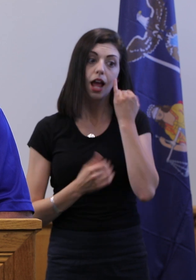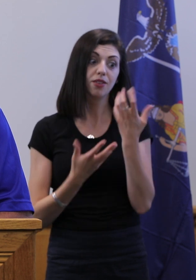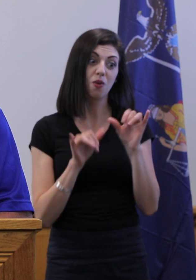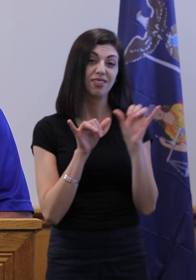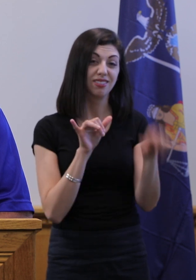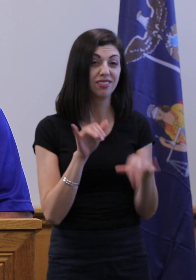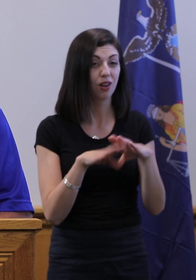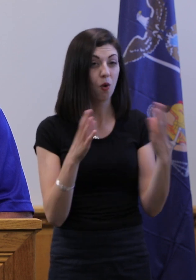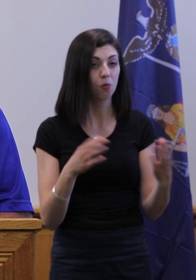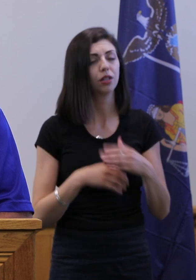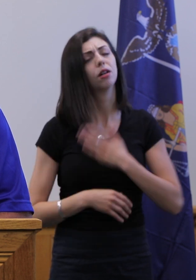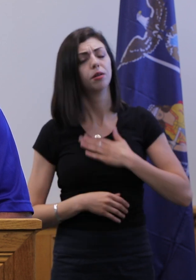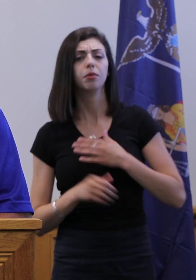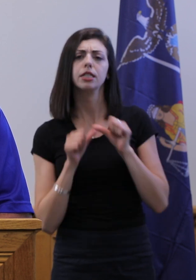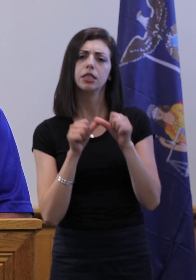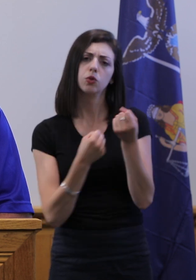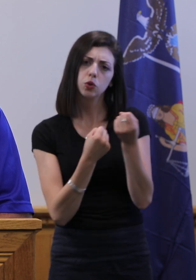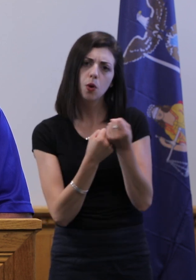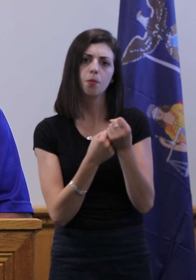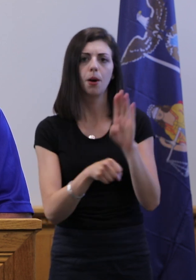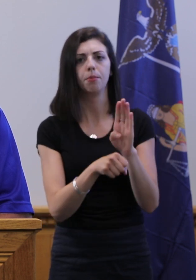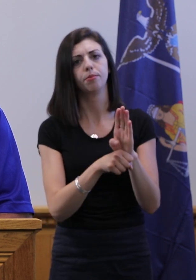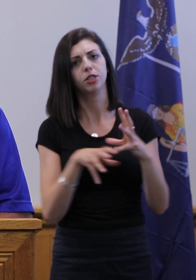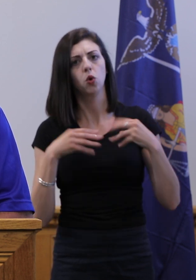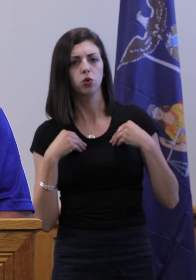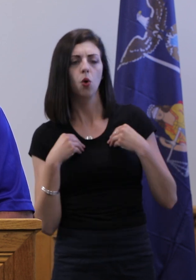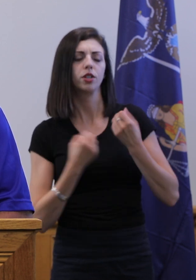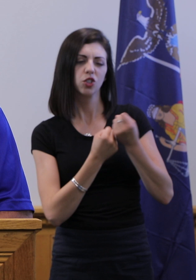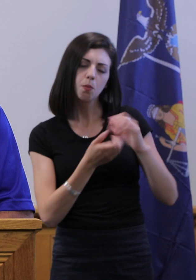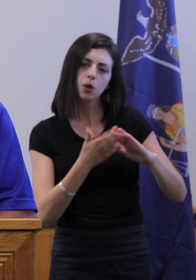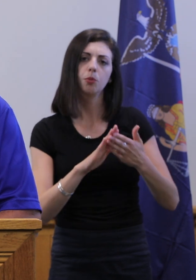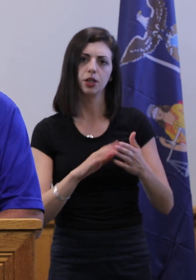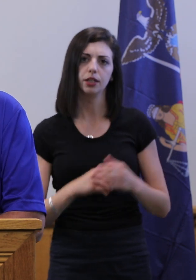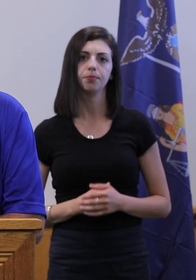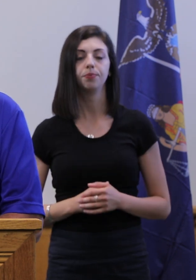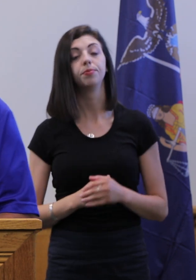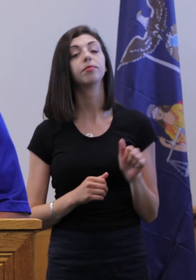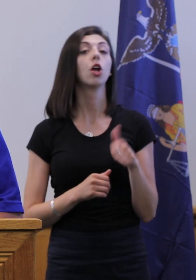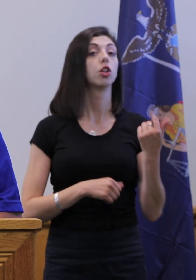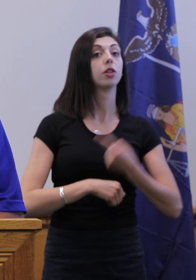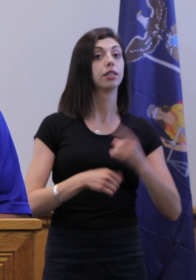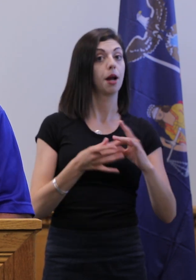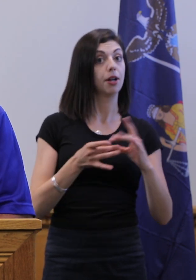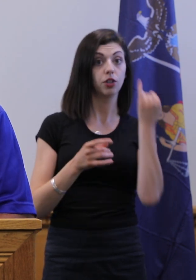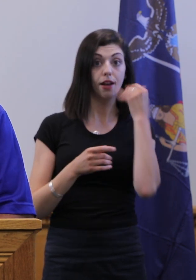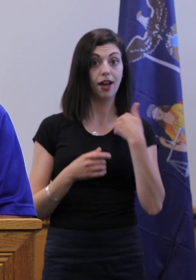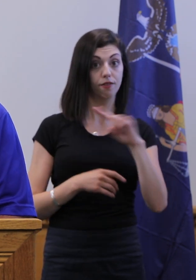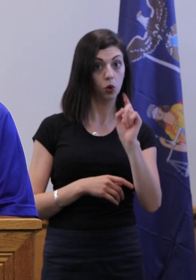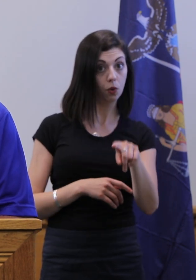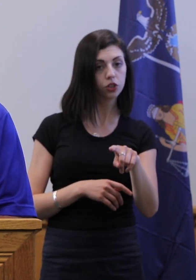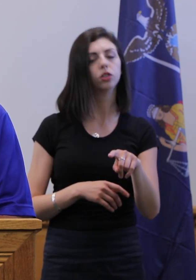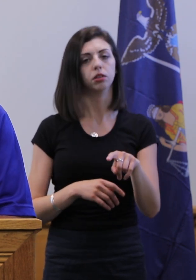our local business owners and support our community by doing your part. As I mentioned the other day, if you have questions about